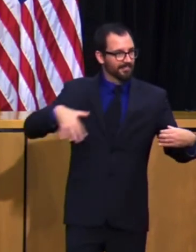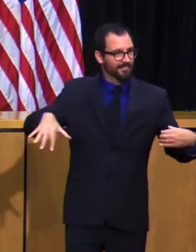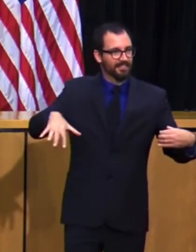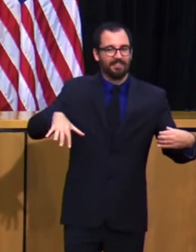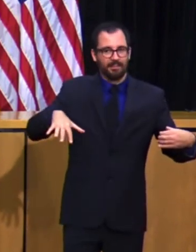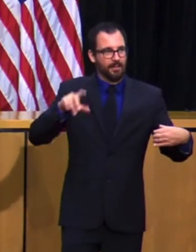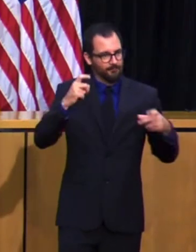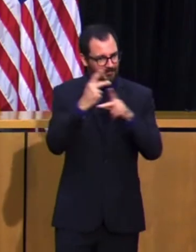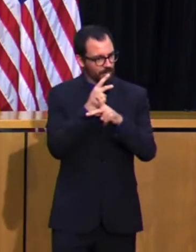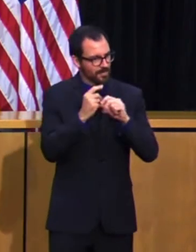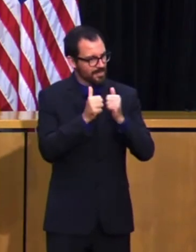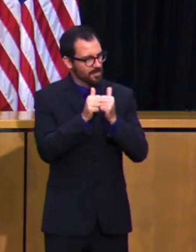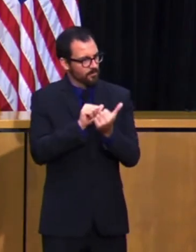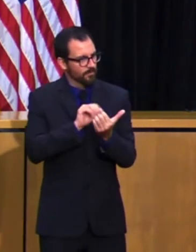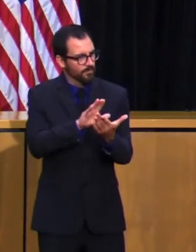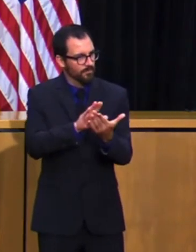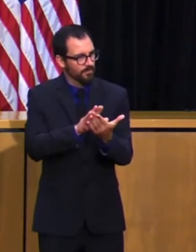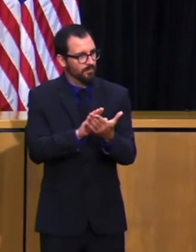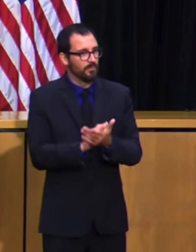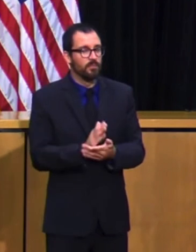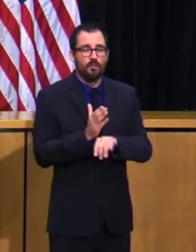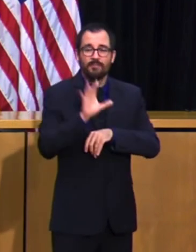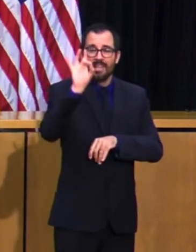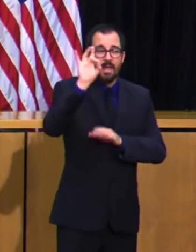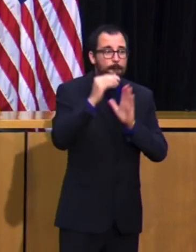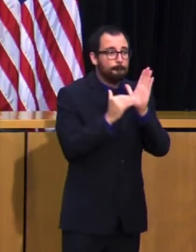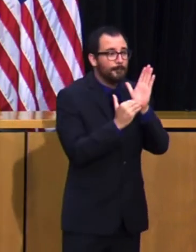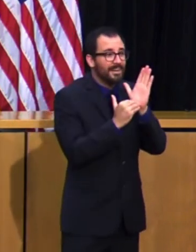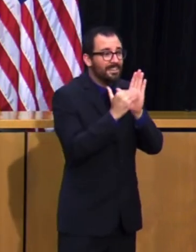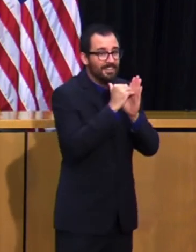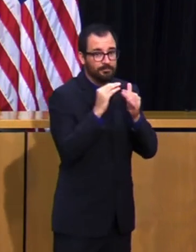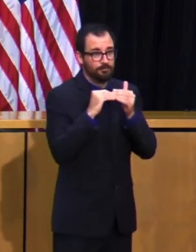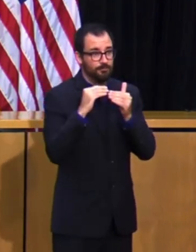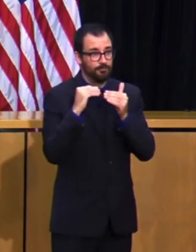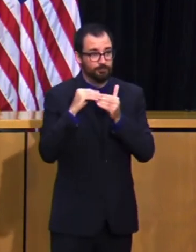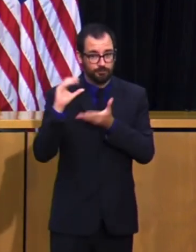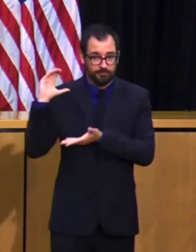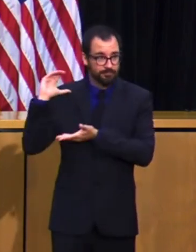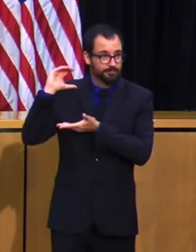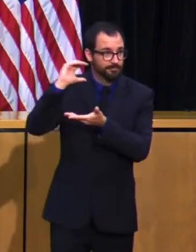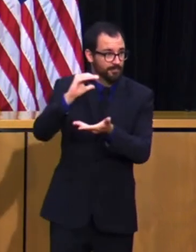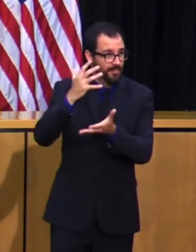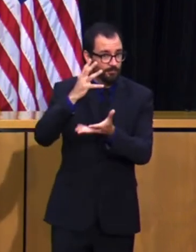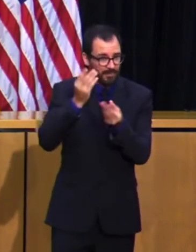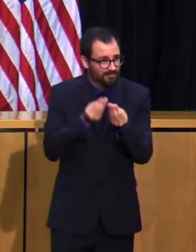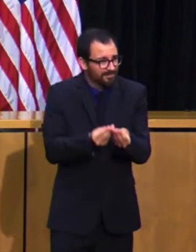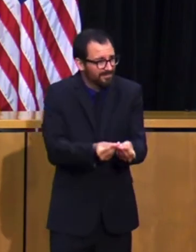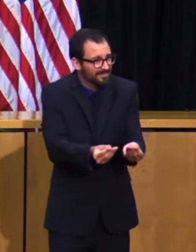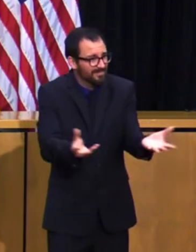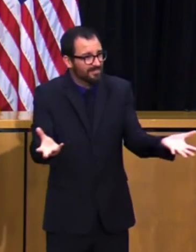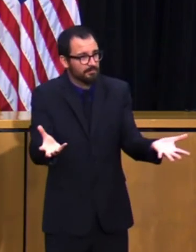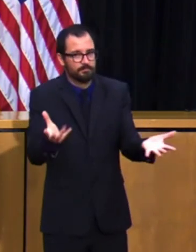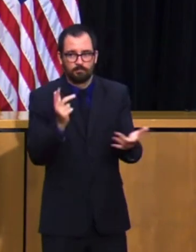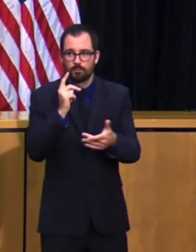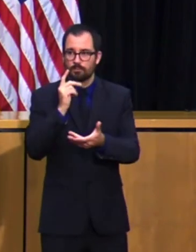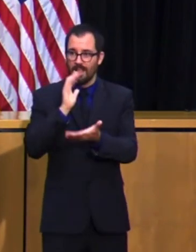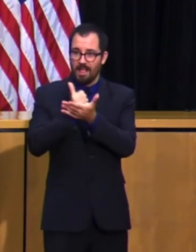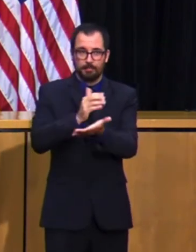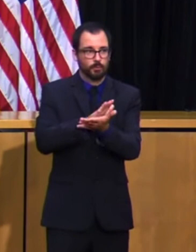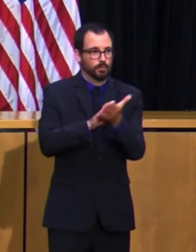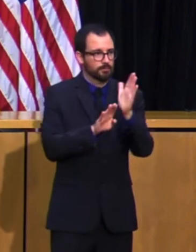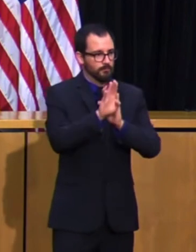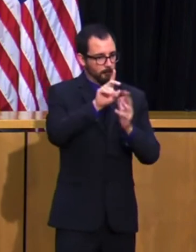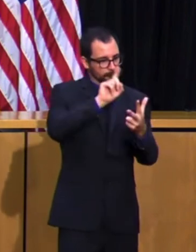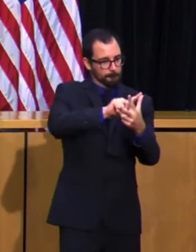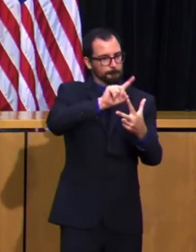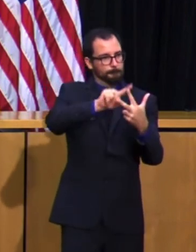need to purchase and acquire to implement this, sets them up pretty well to develop those plans. And I know the commissioner and his